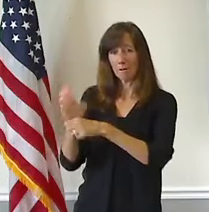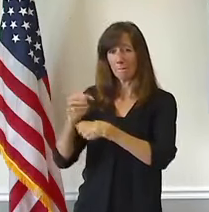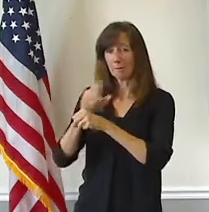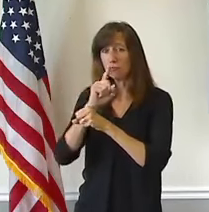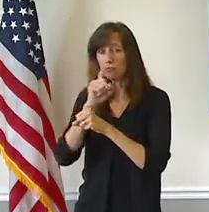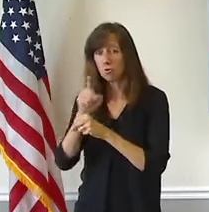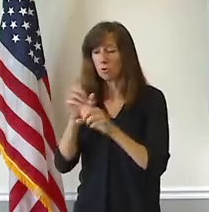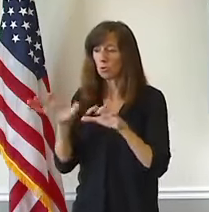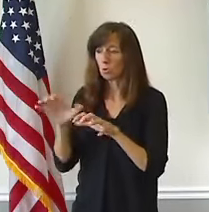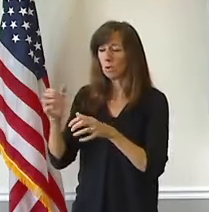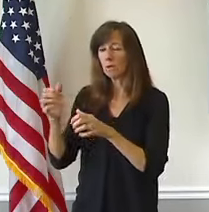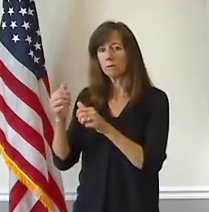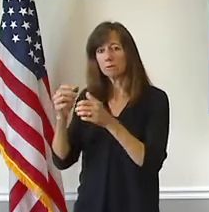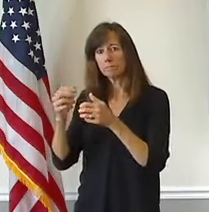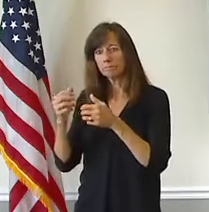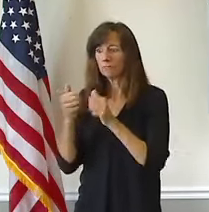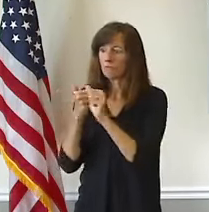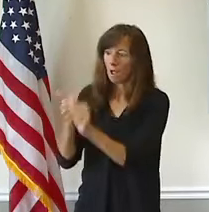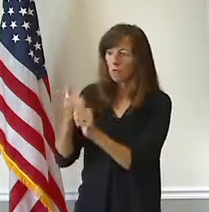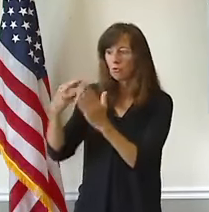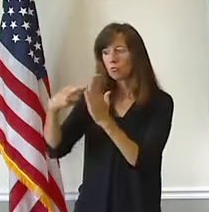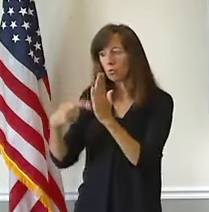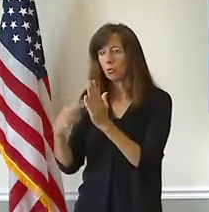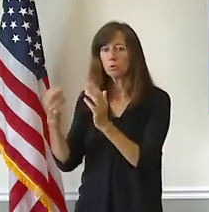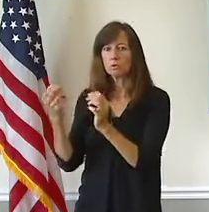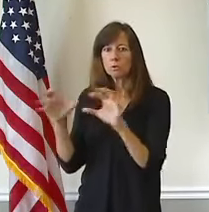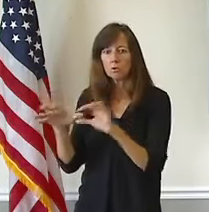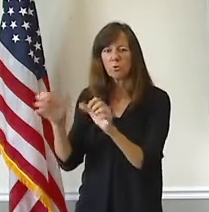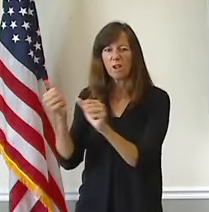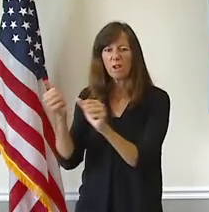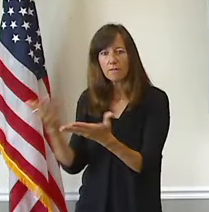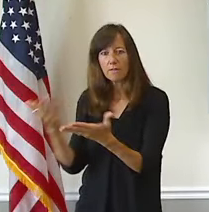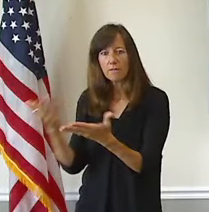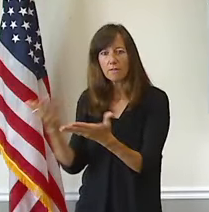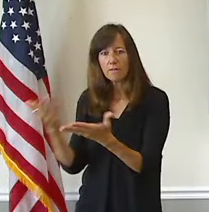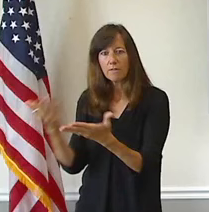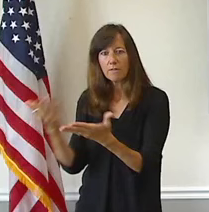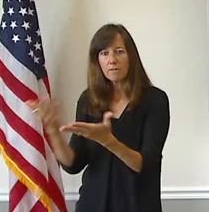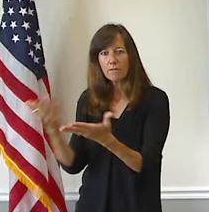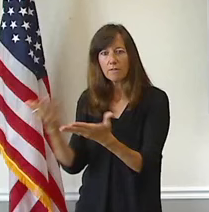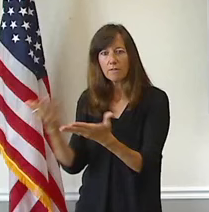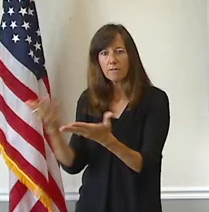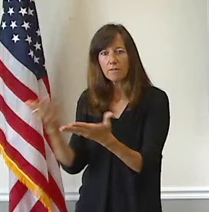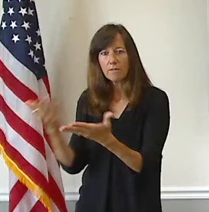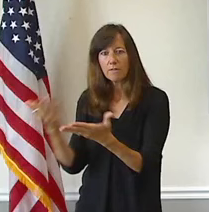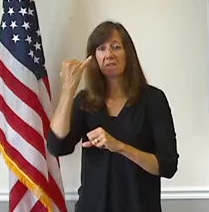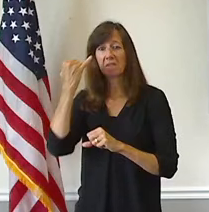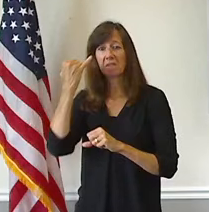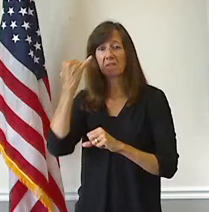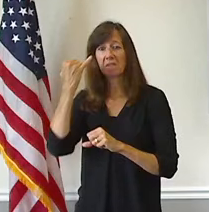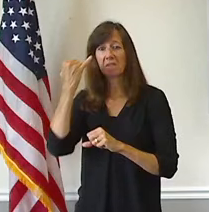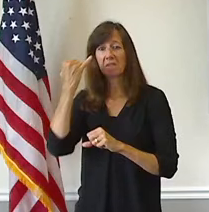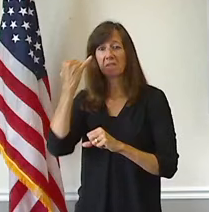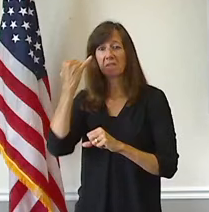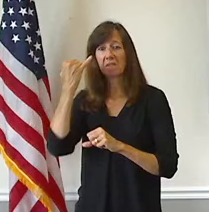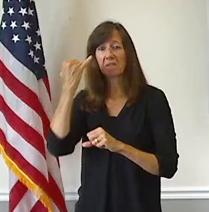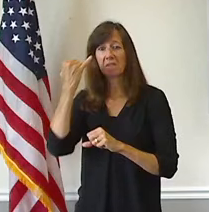they're open. And we interview that index to find out if he's exposed any of his coworkers or any of the